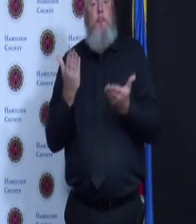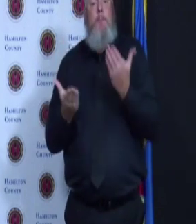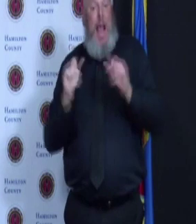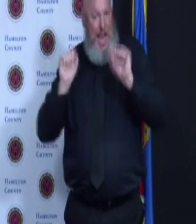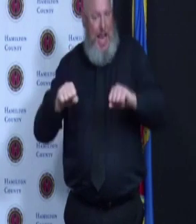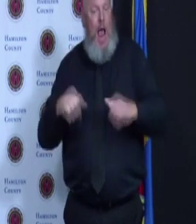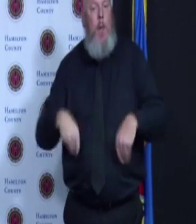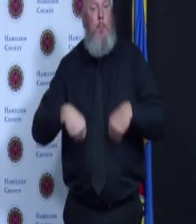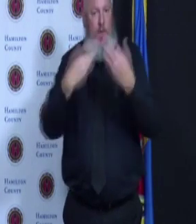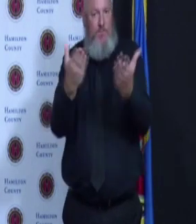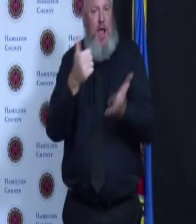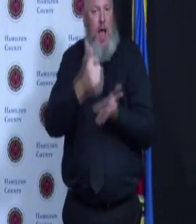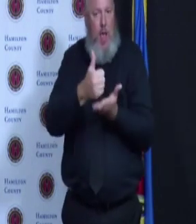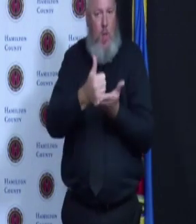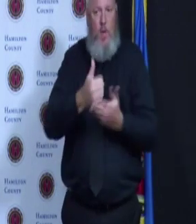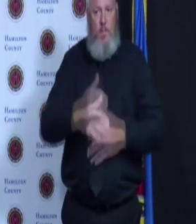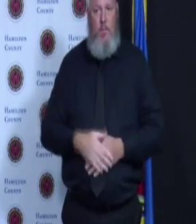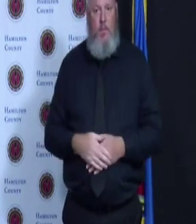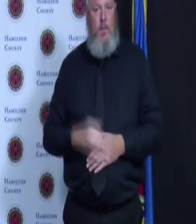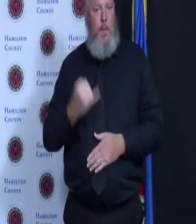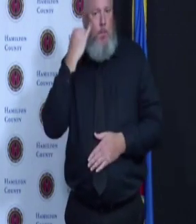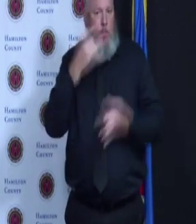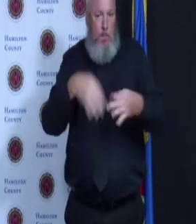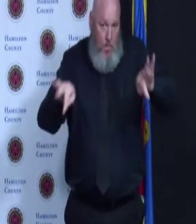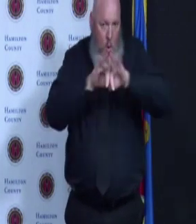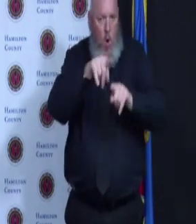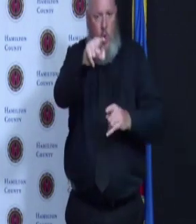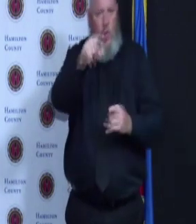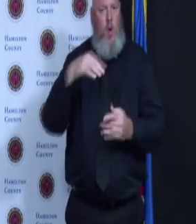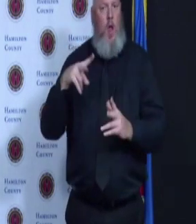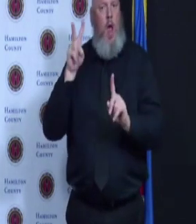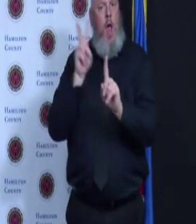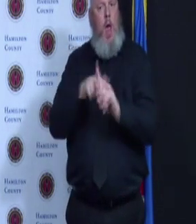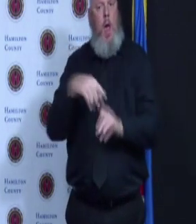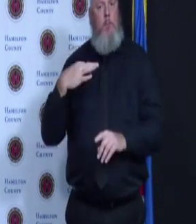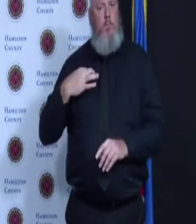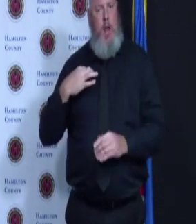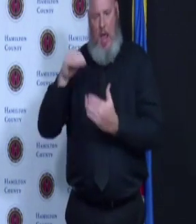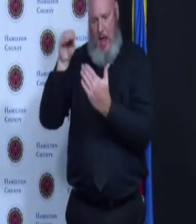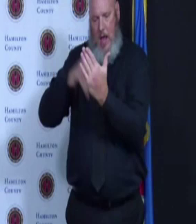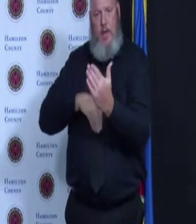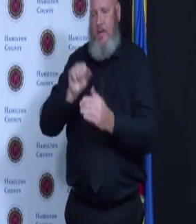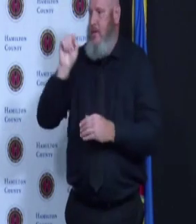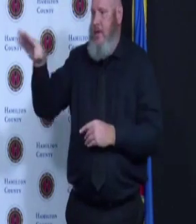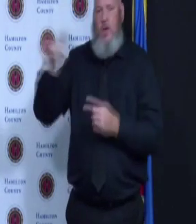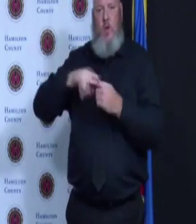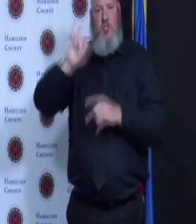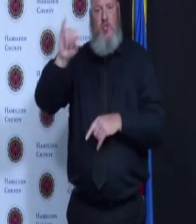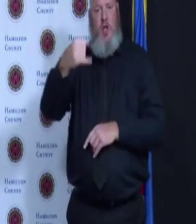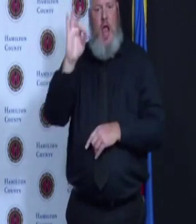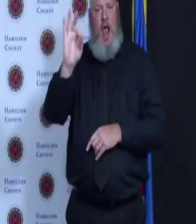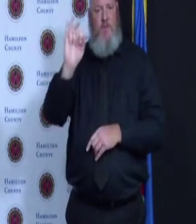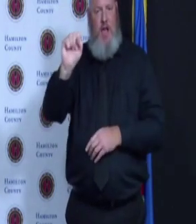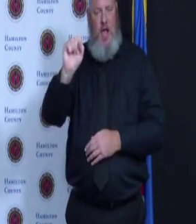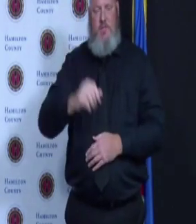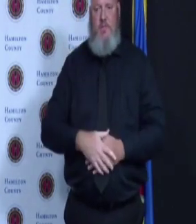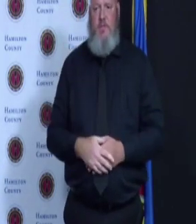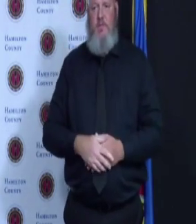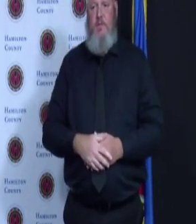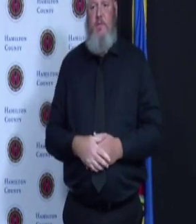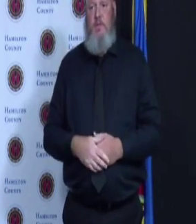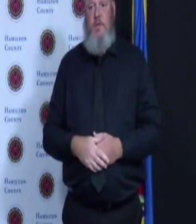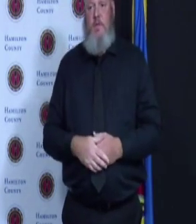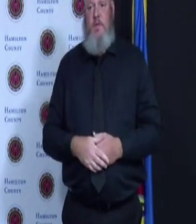but I think oftentimes it is worth that phone call. And so you can go to that website, which